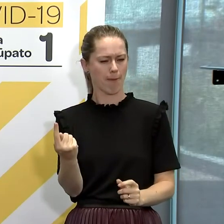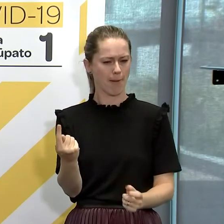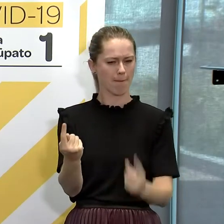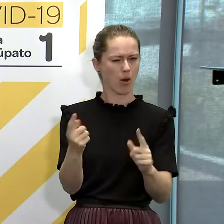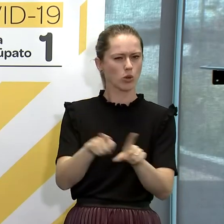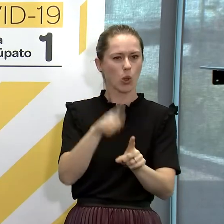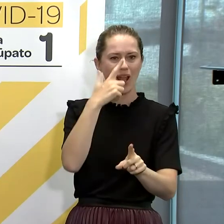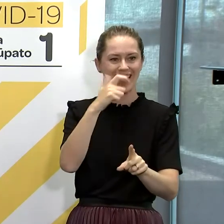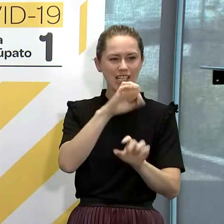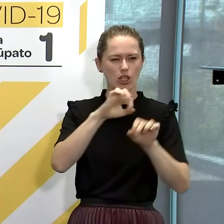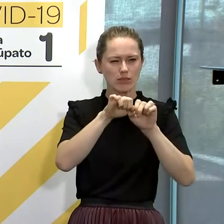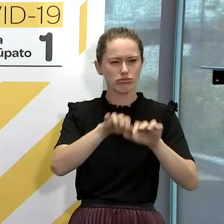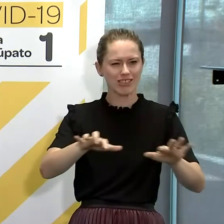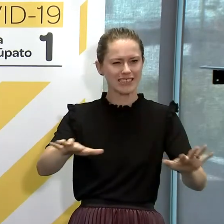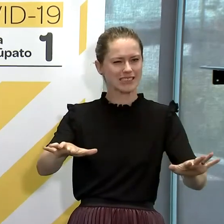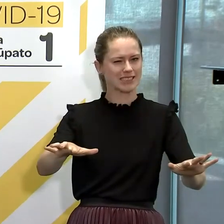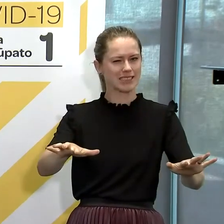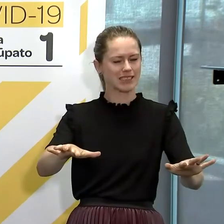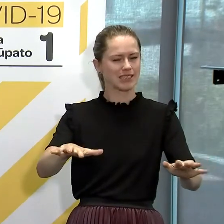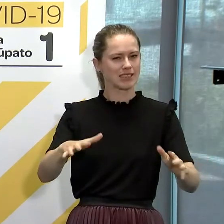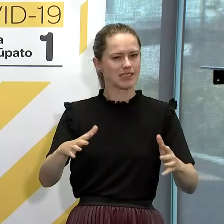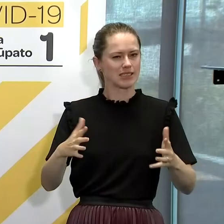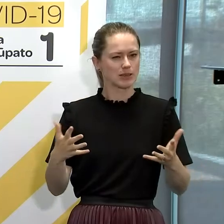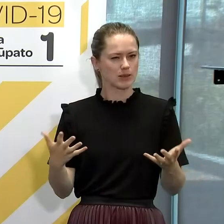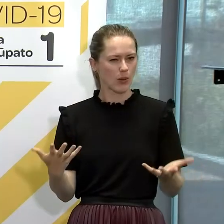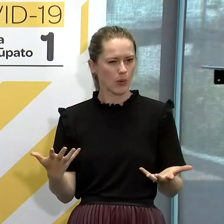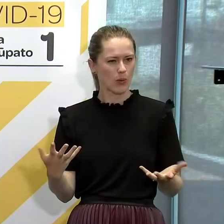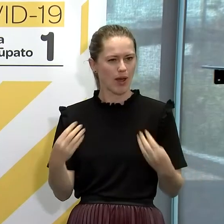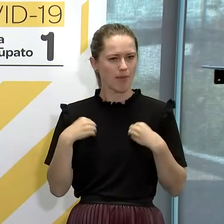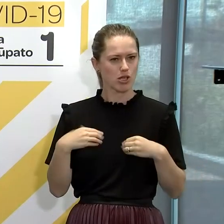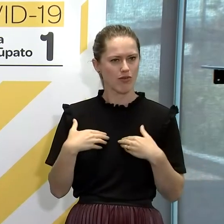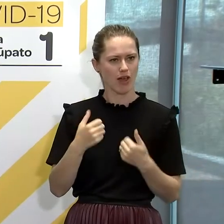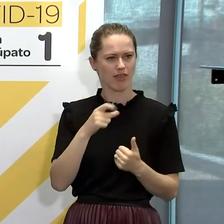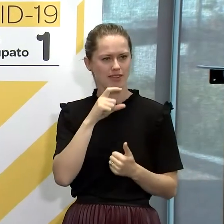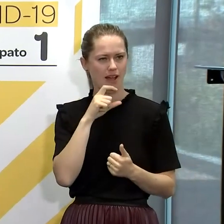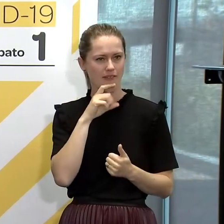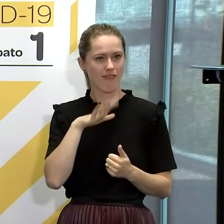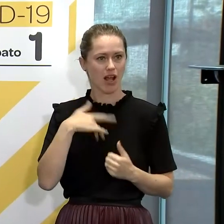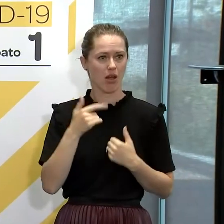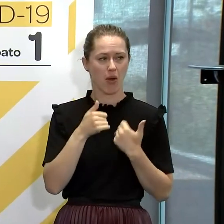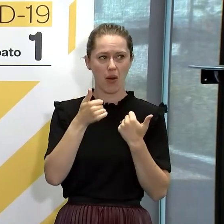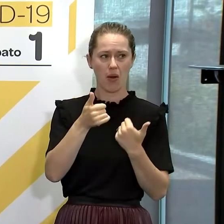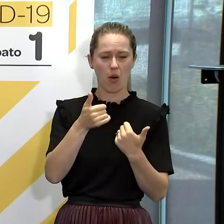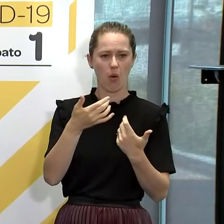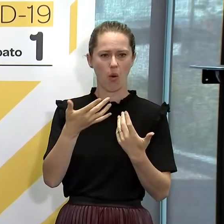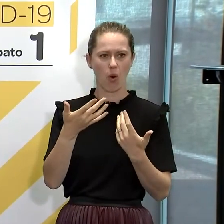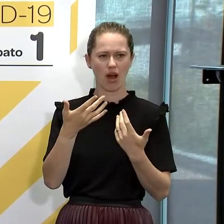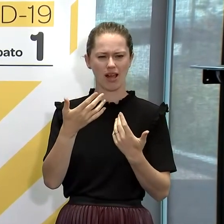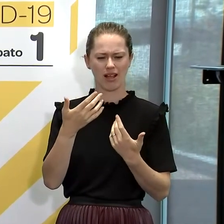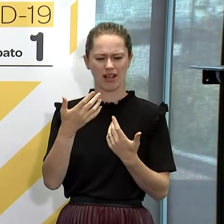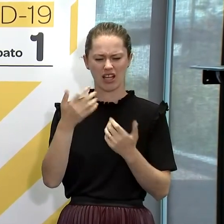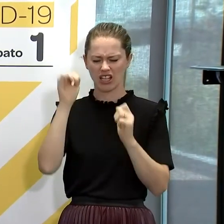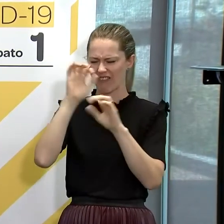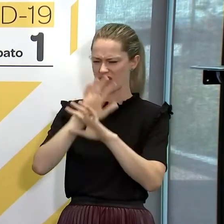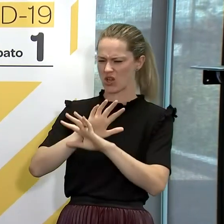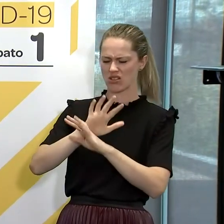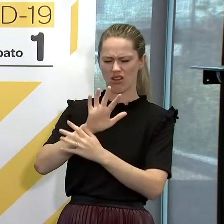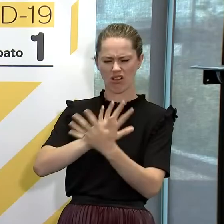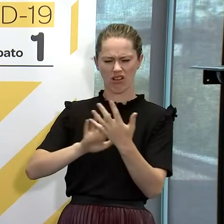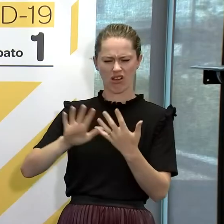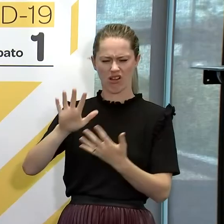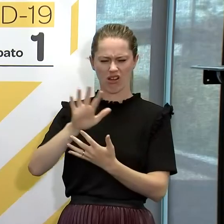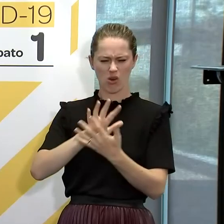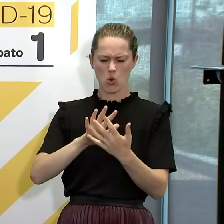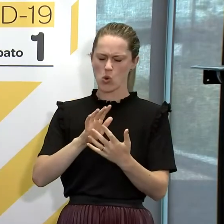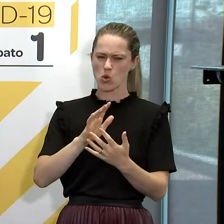kind of lucky, like that this hasn't broken out. You know, are people in the ministry kind of scratching their heads and going like, "Should we just